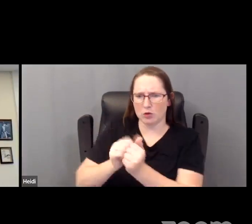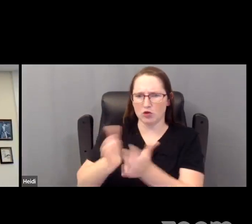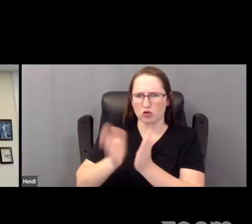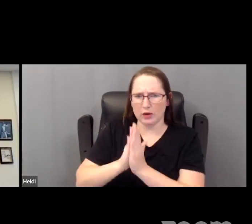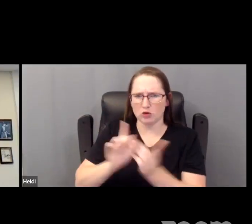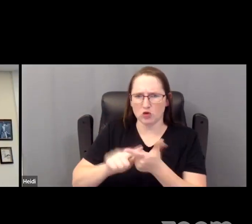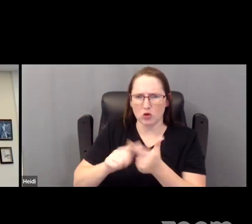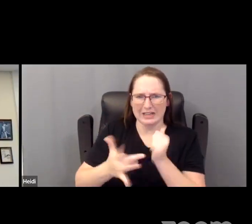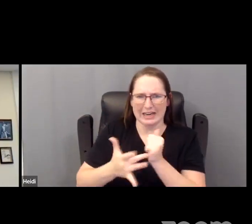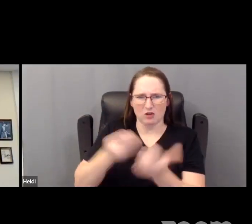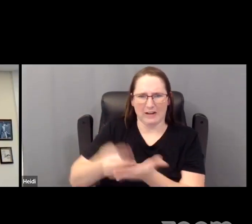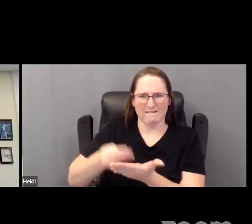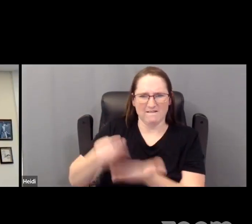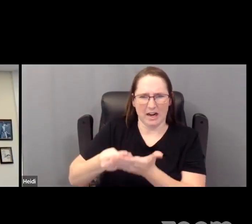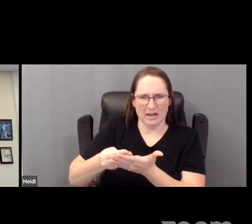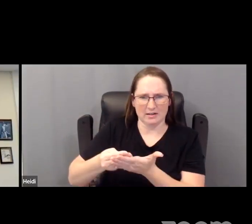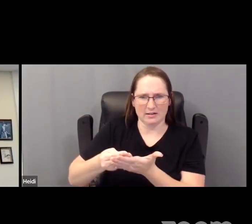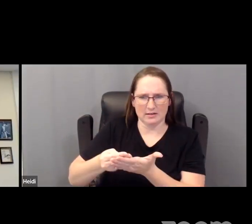technology fund?